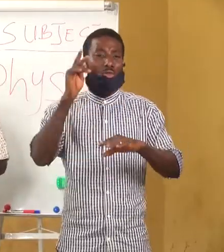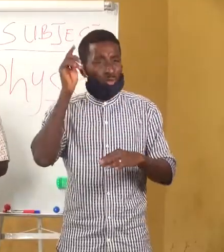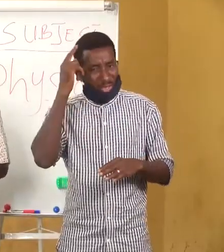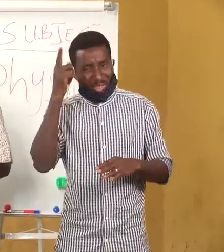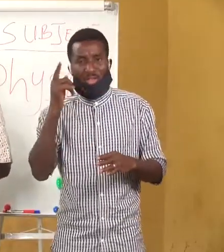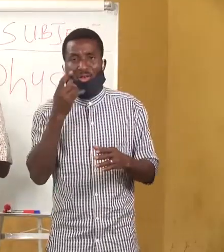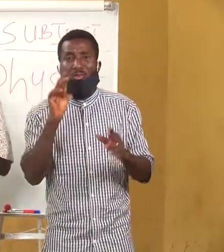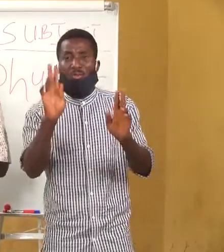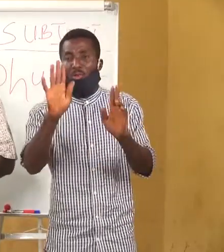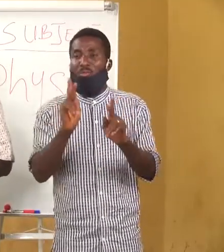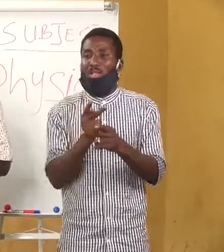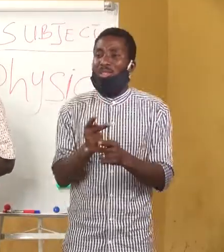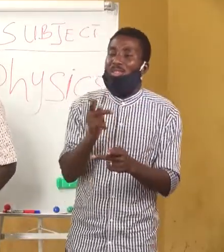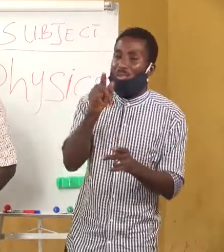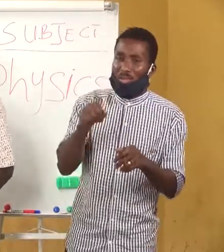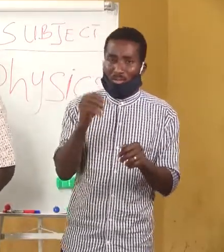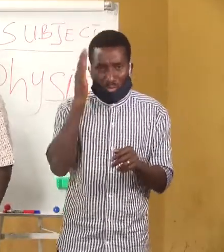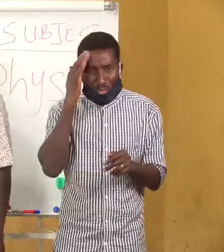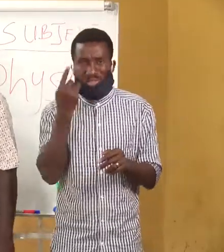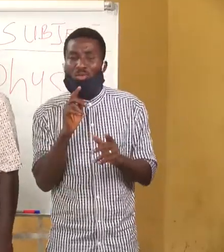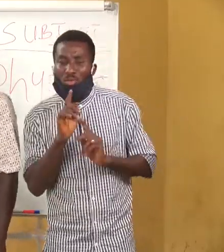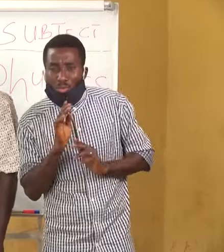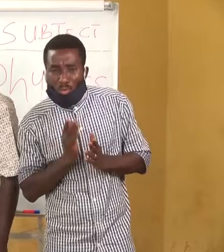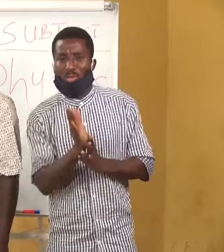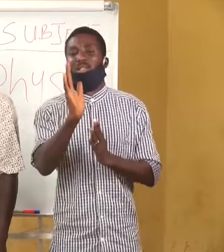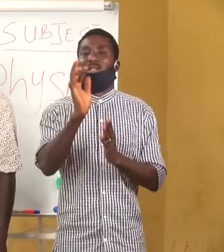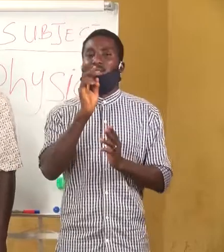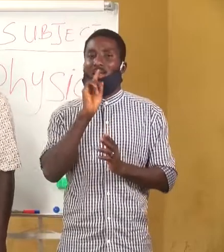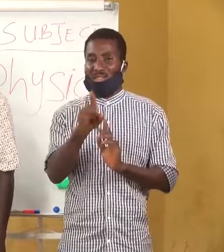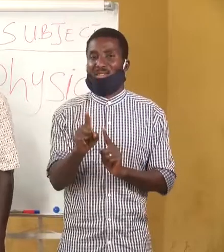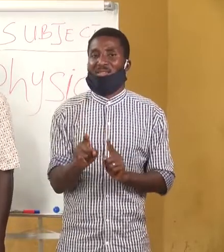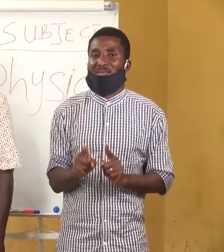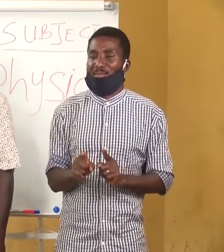can be able to determine the correct answer.